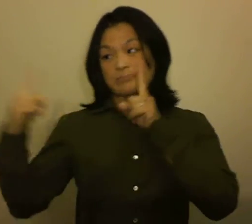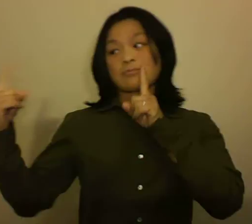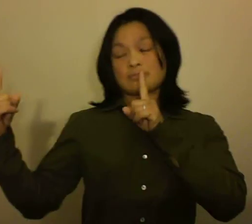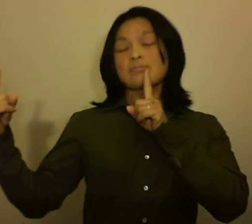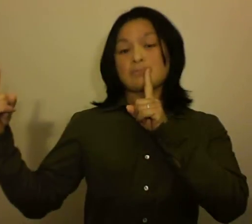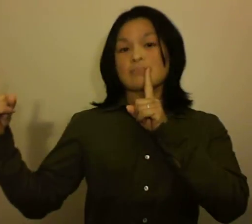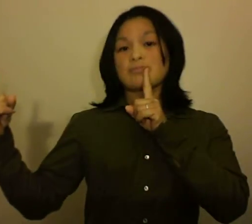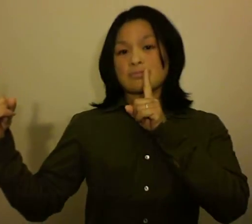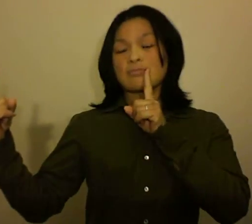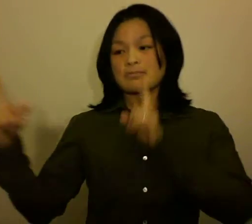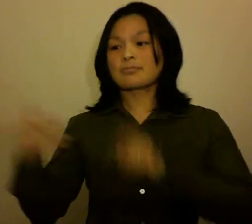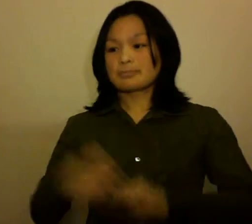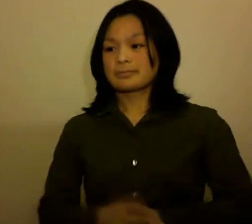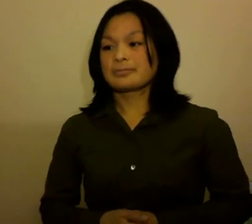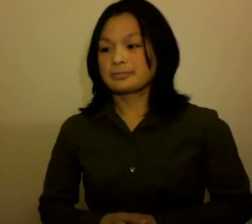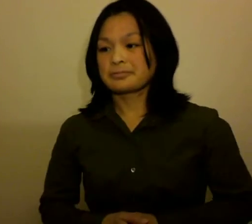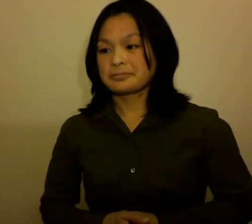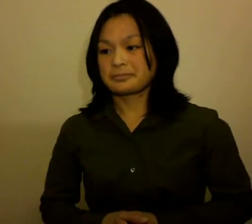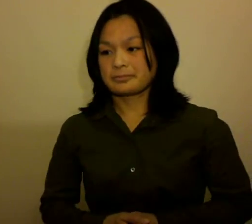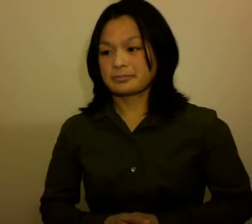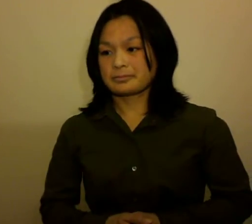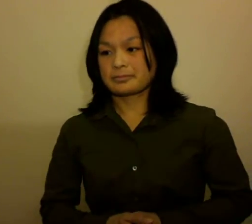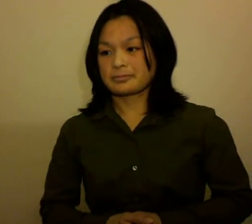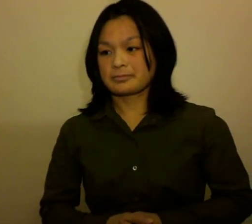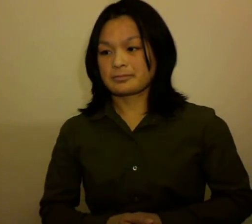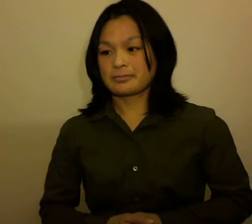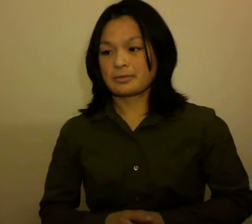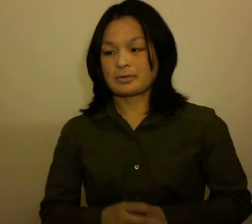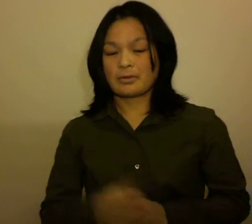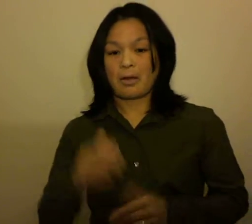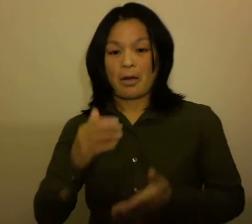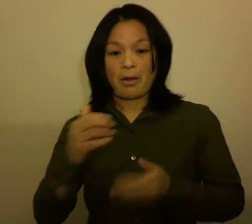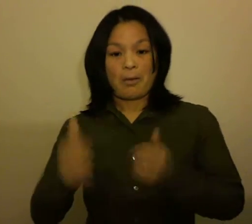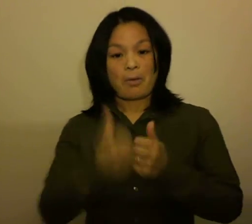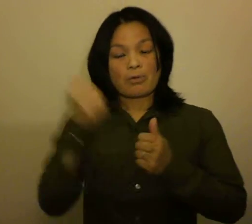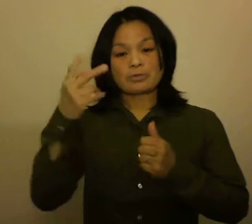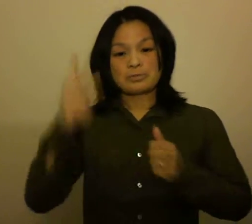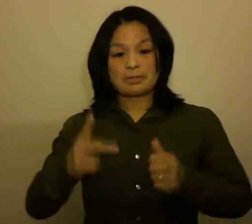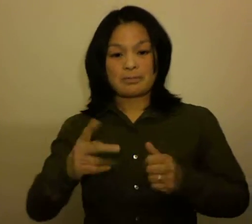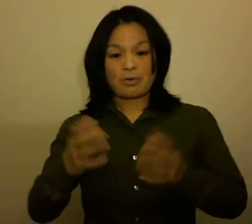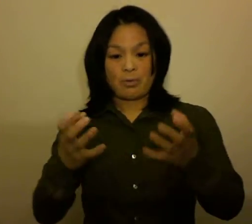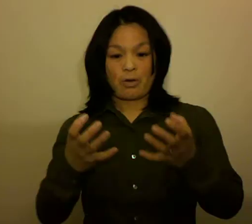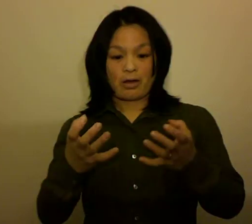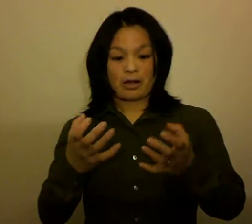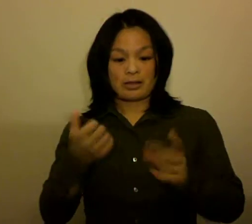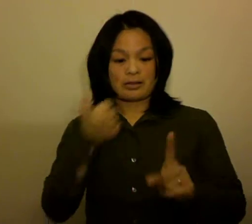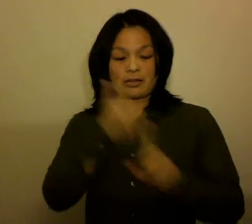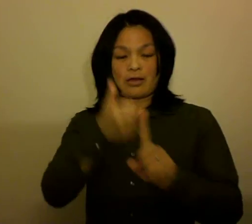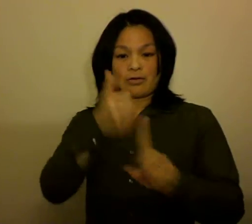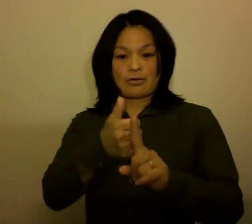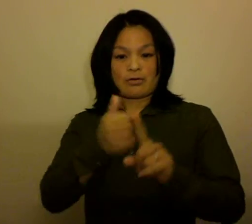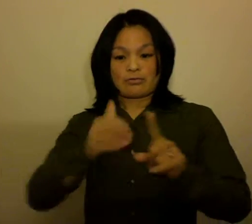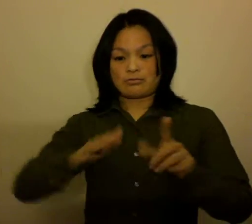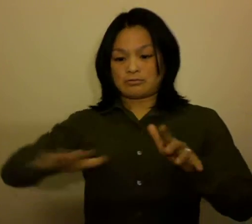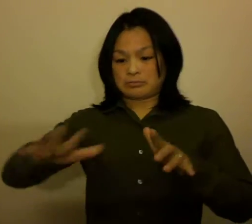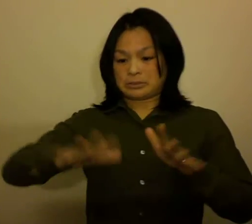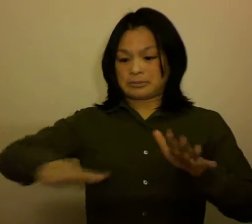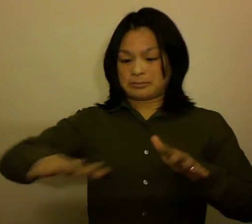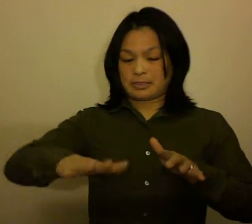that most of us like to have our own space and protect our own space. We want to know that others won't come into our own space if